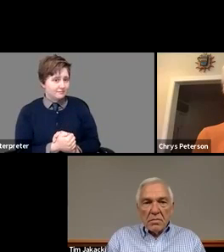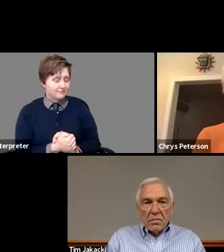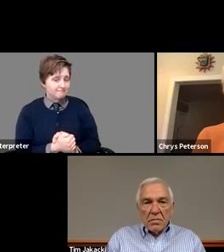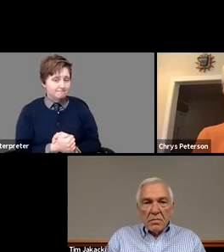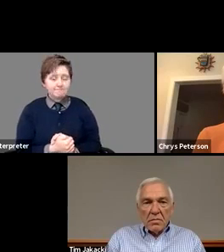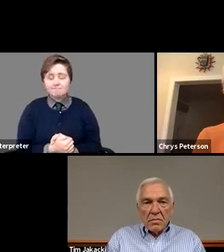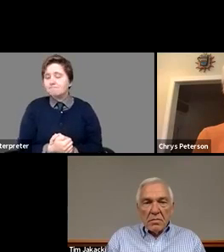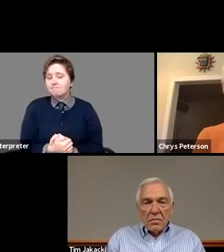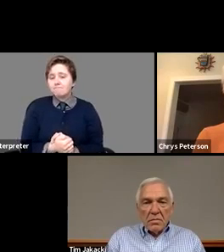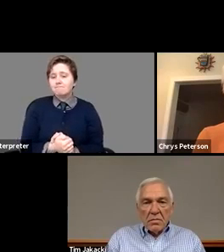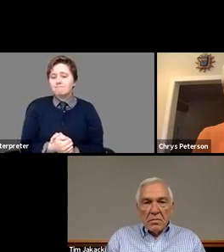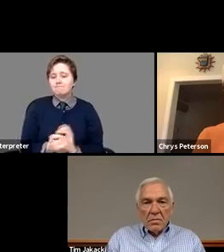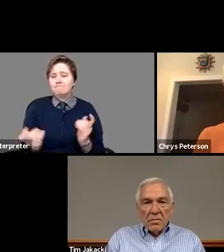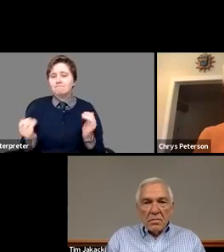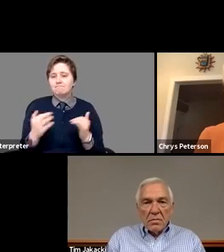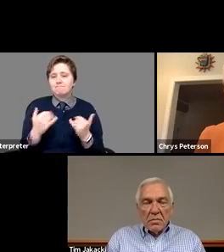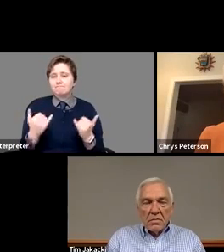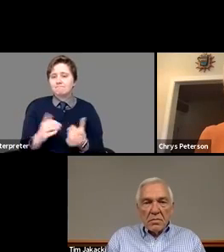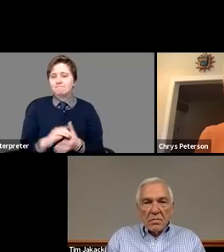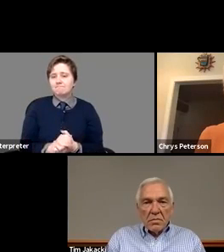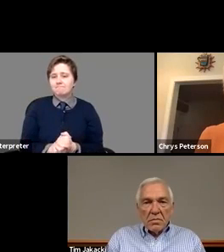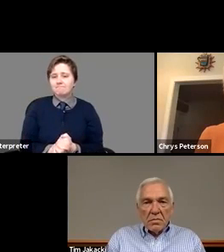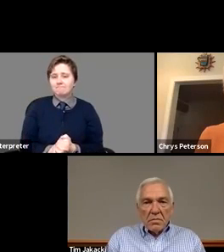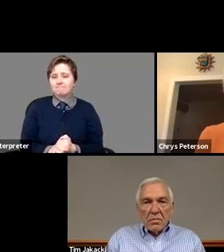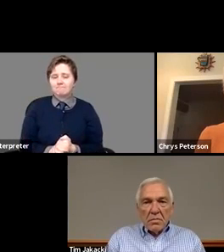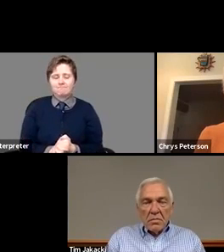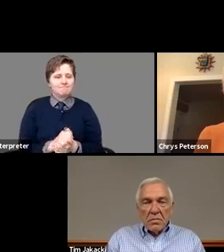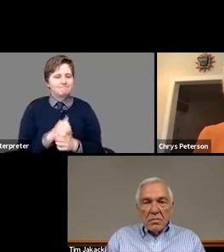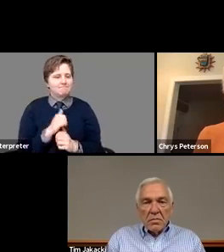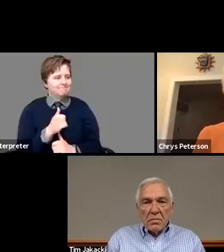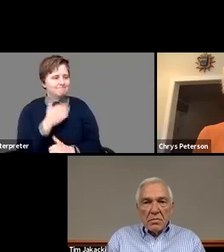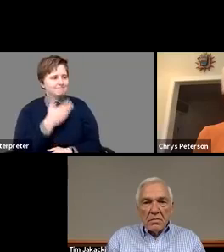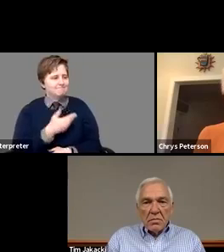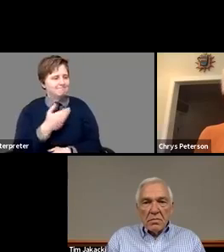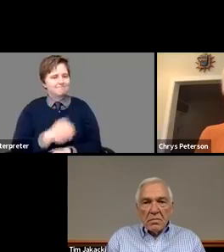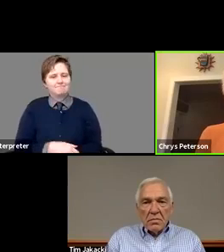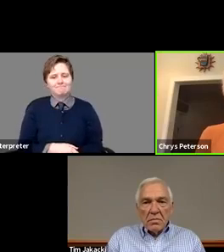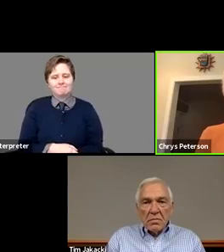Yep, they should be coming in now. Thank you. You're welcome.